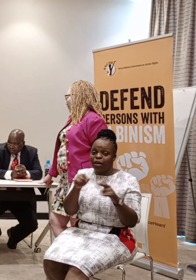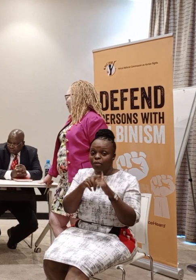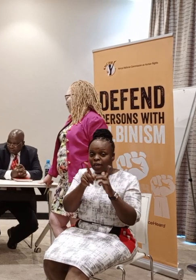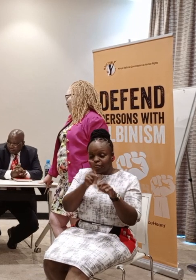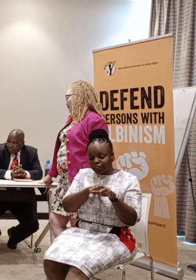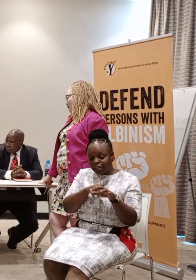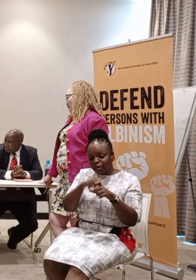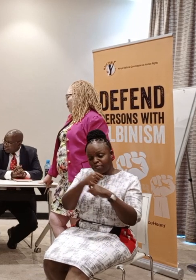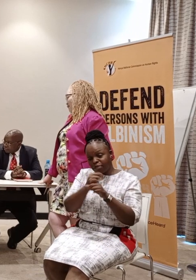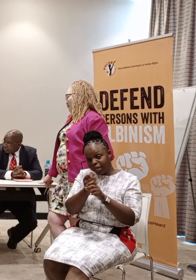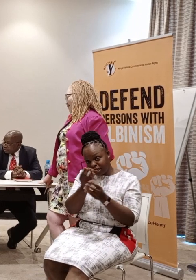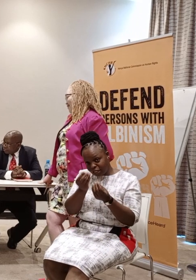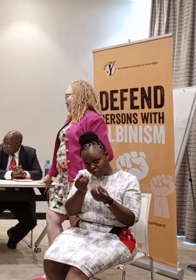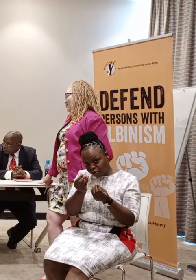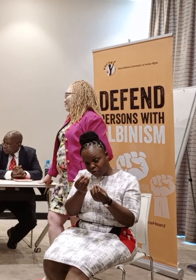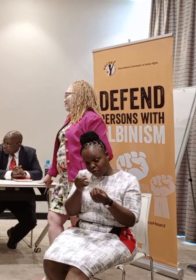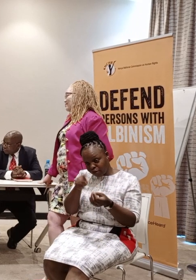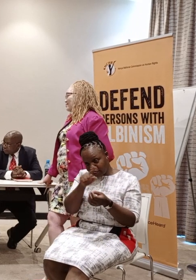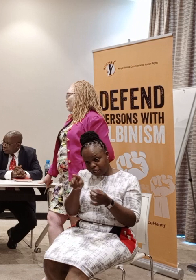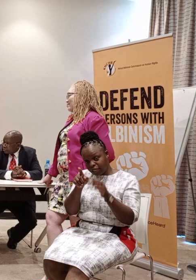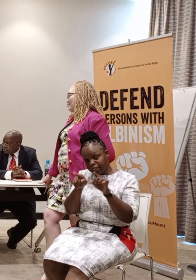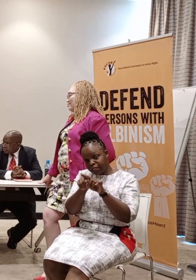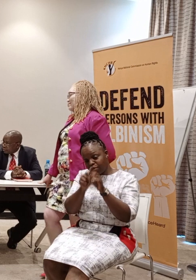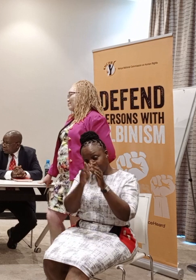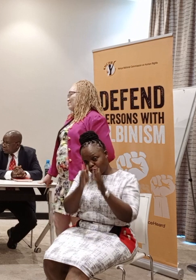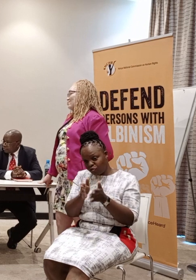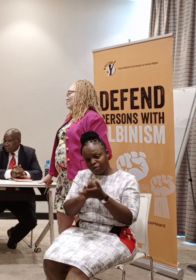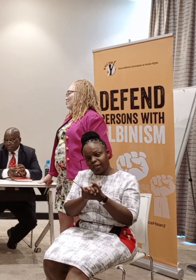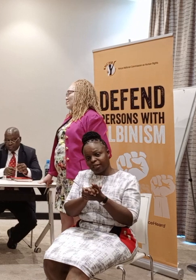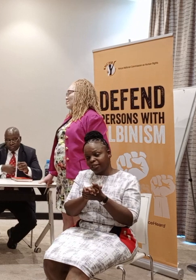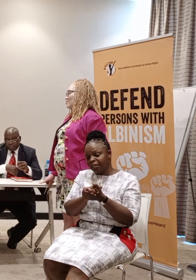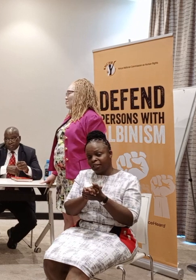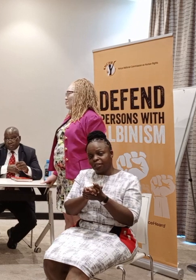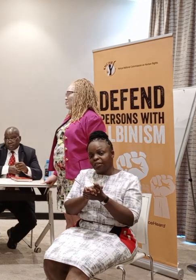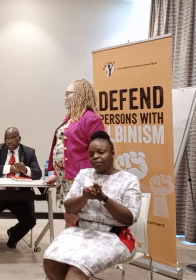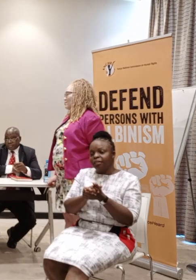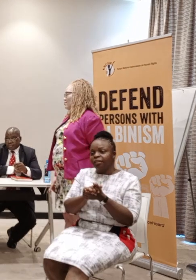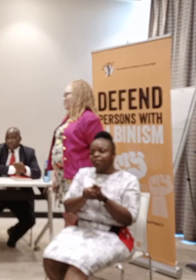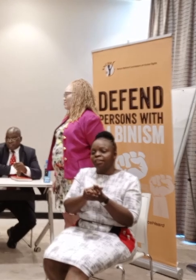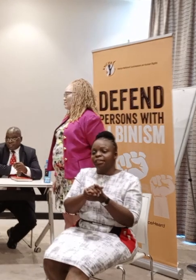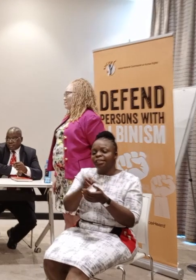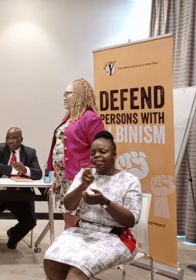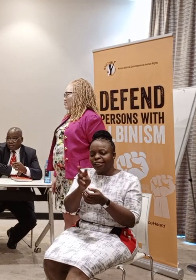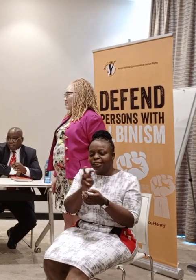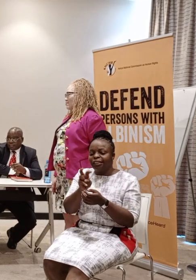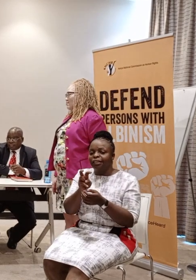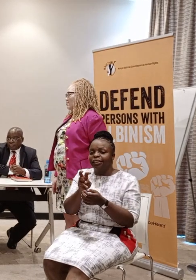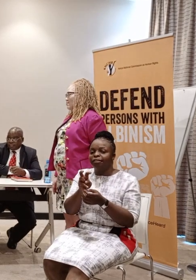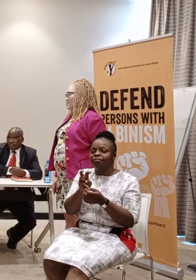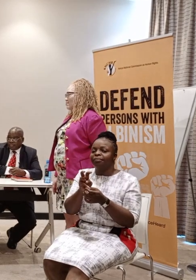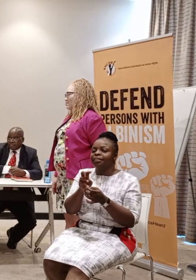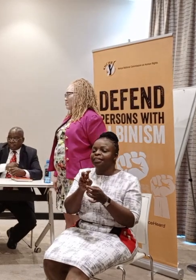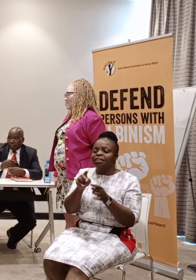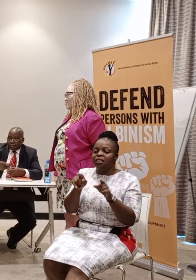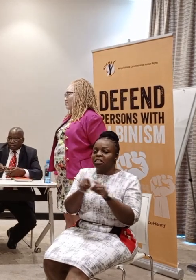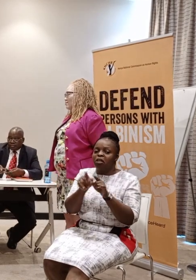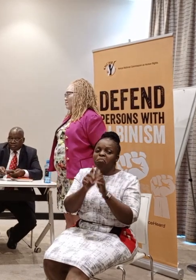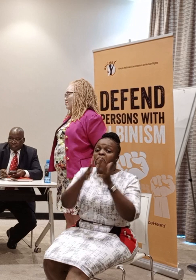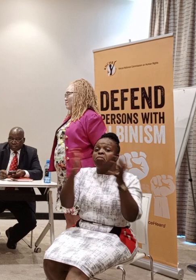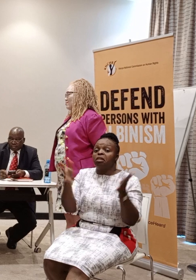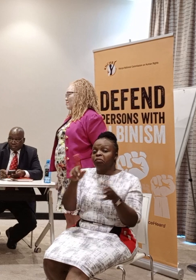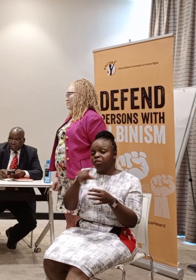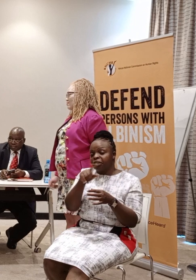a simple mistake like any other human is where it will be amplified to, so that look at them, even then. So if you find a